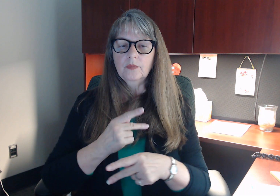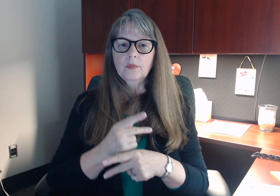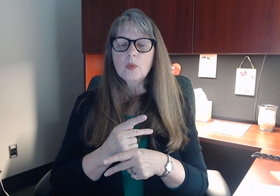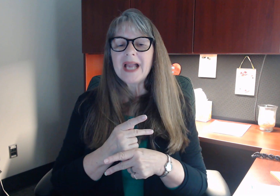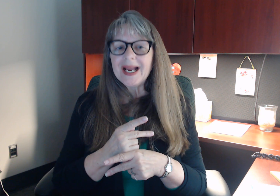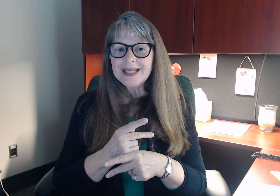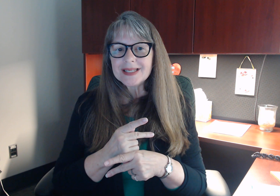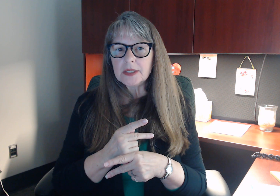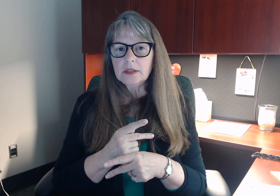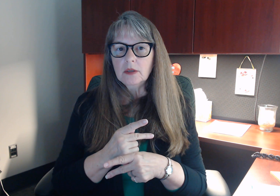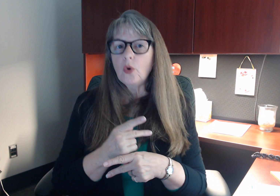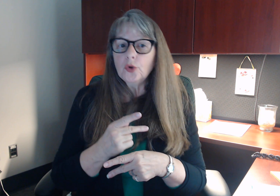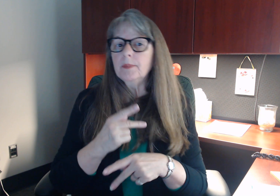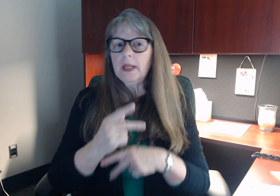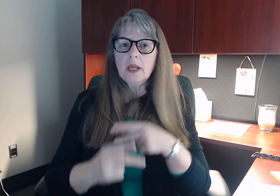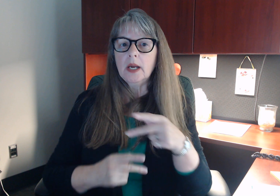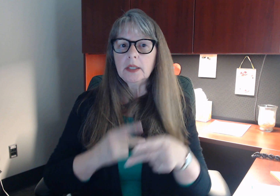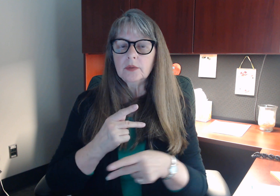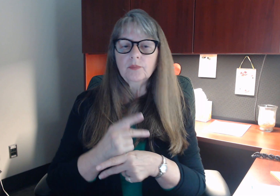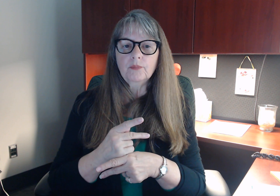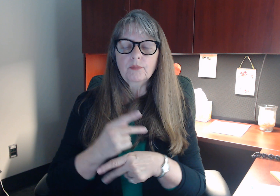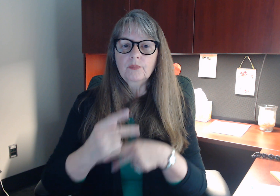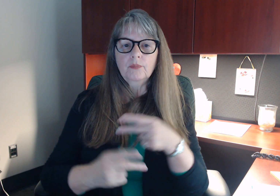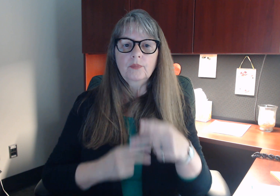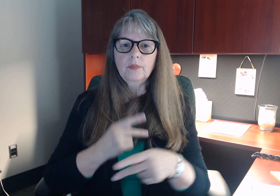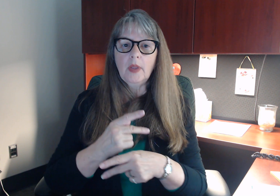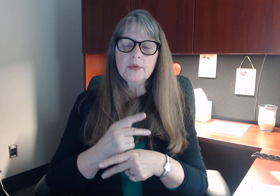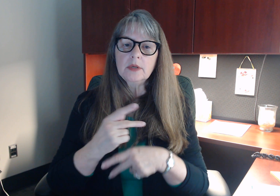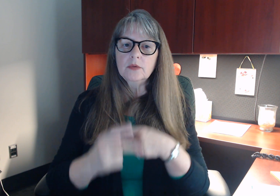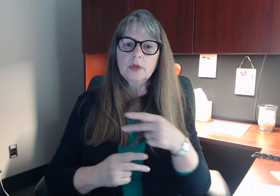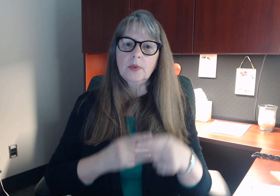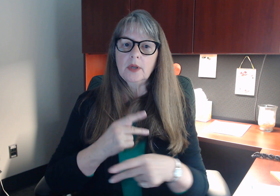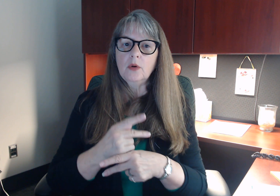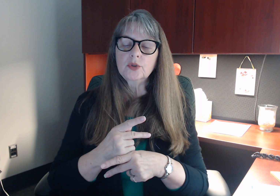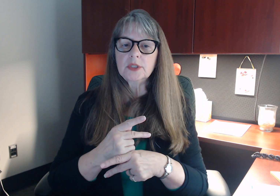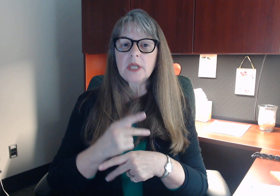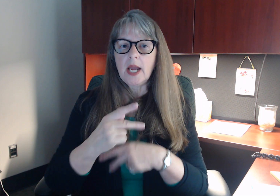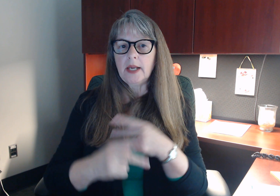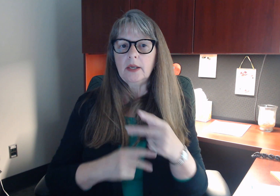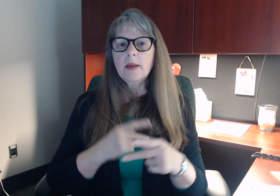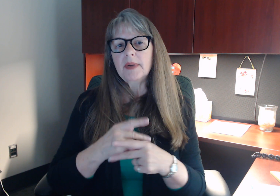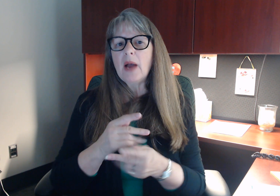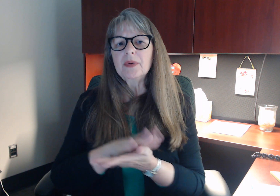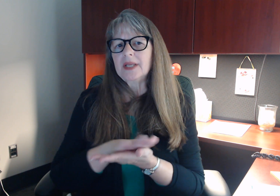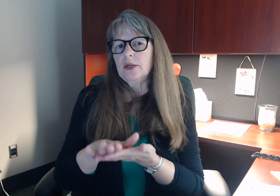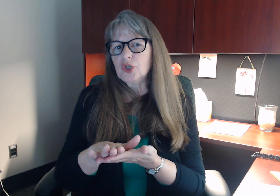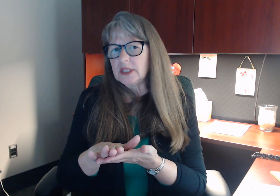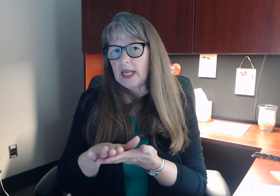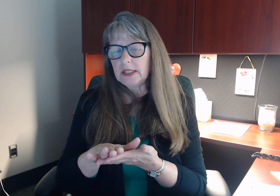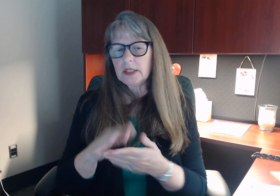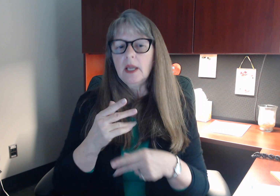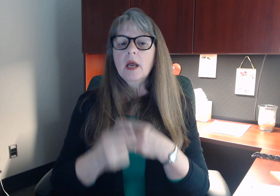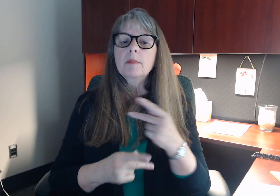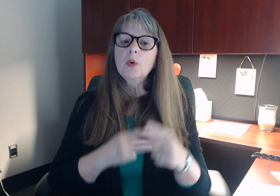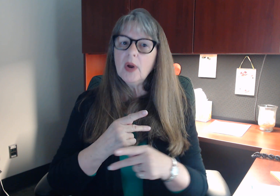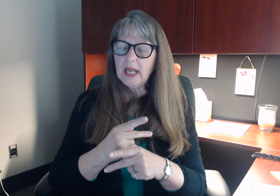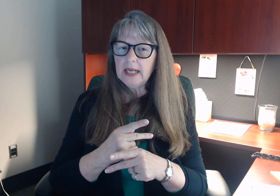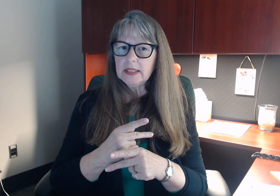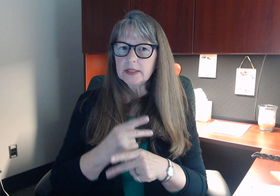What kind is it? Or you're being kind. I've seen it do that way. Oh, she's kind. But I would say she's nice. But what kind is it?